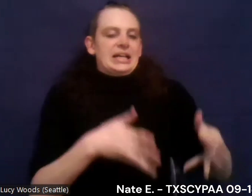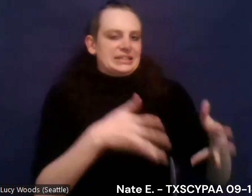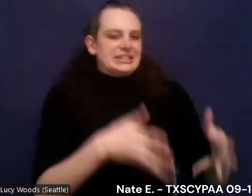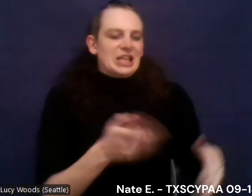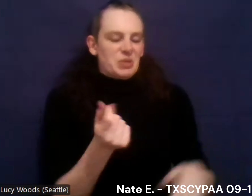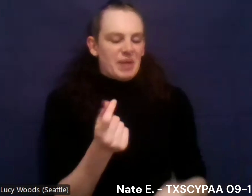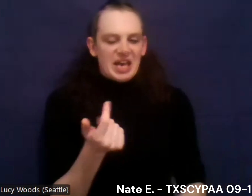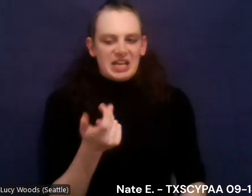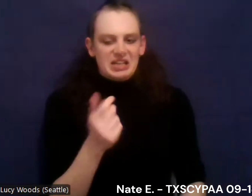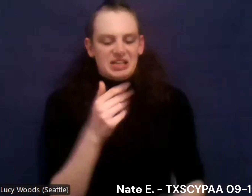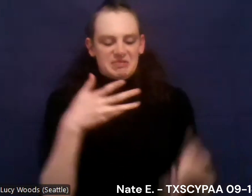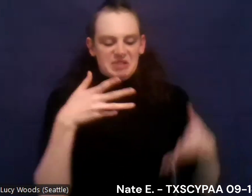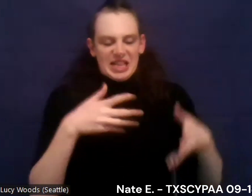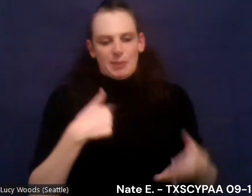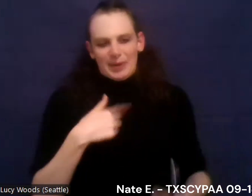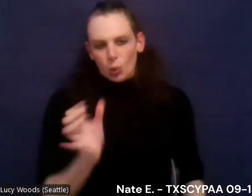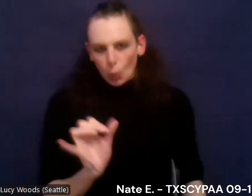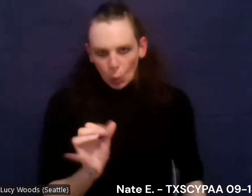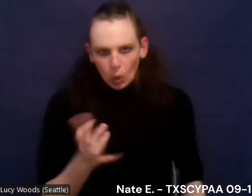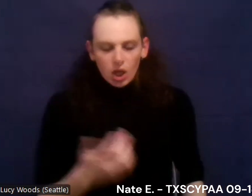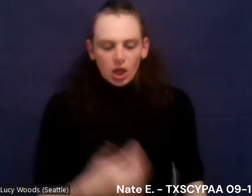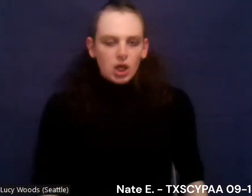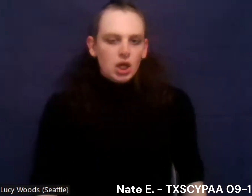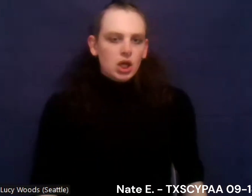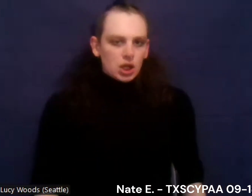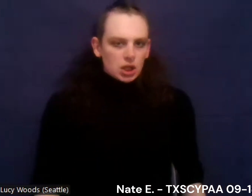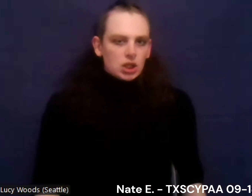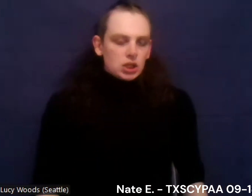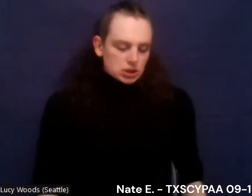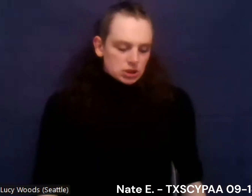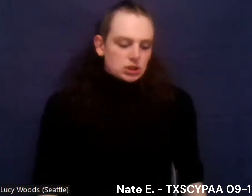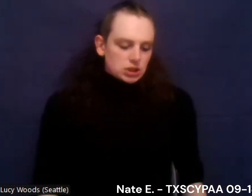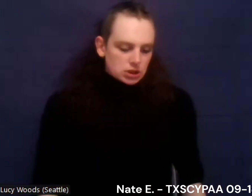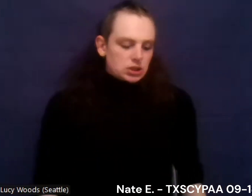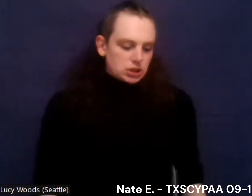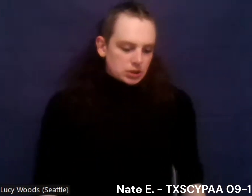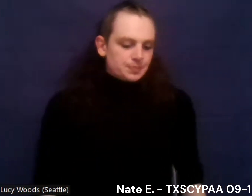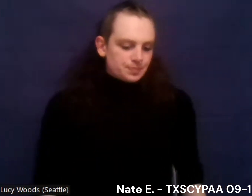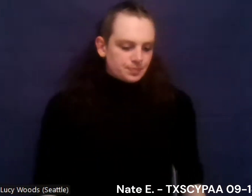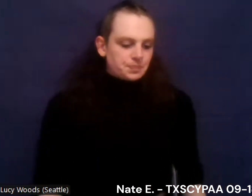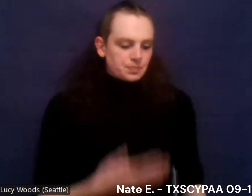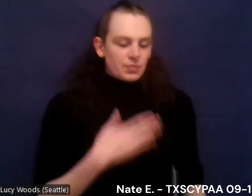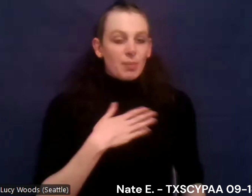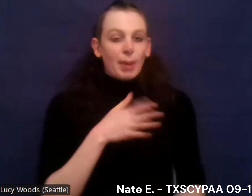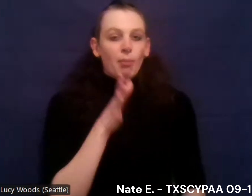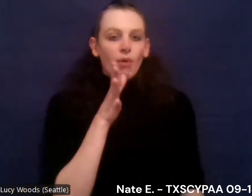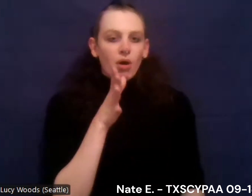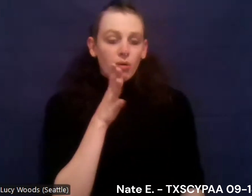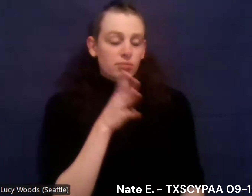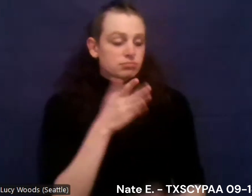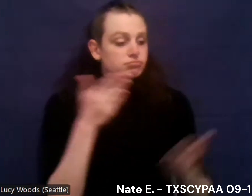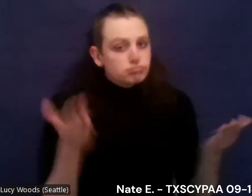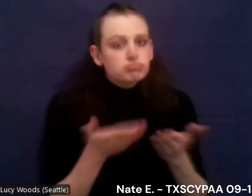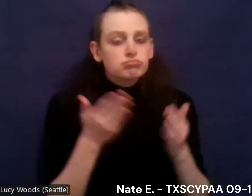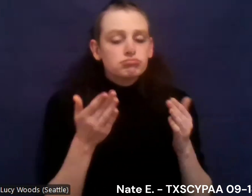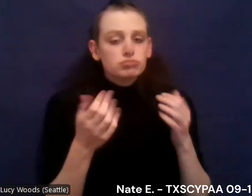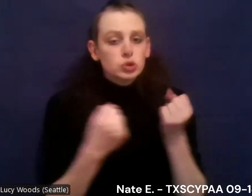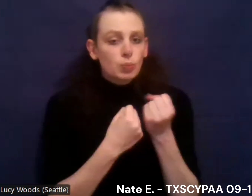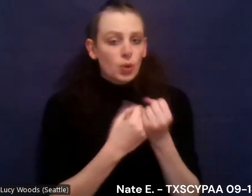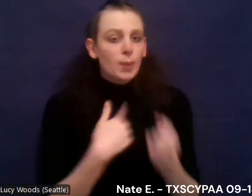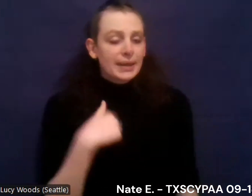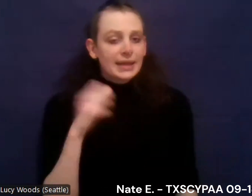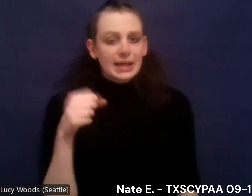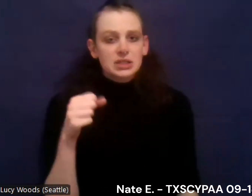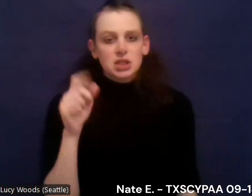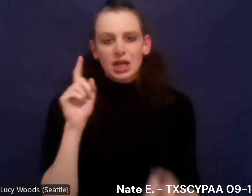me. They my mom was really present and really there for me up until I was probably